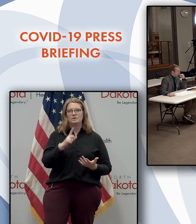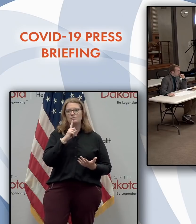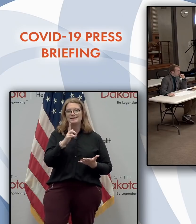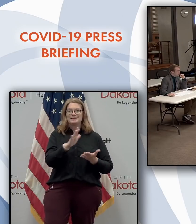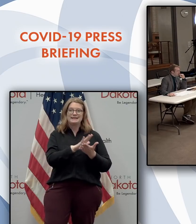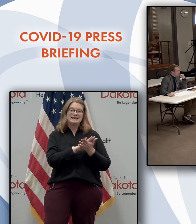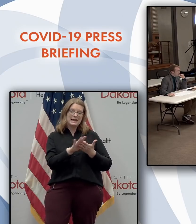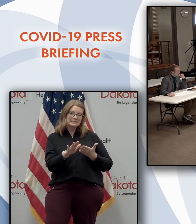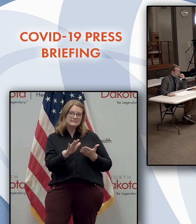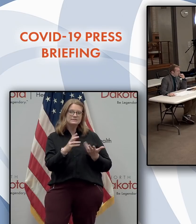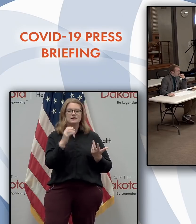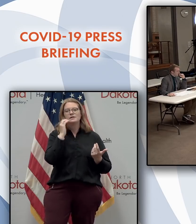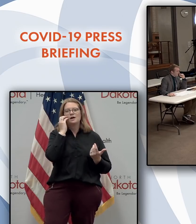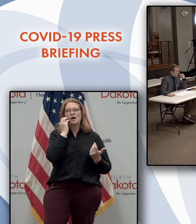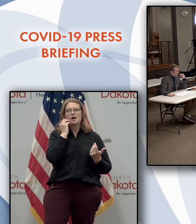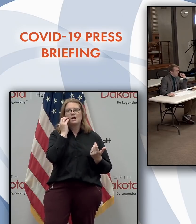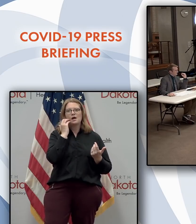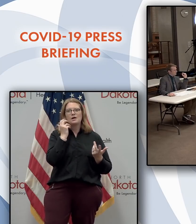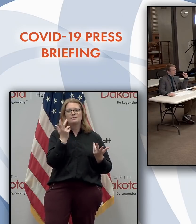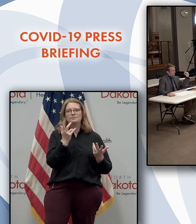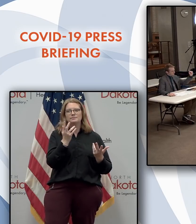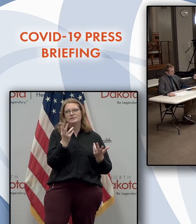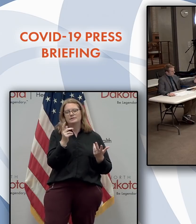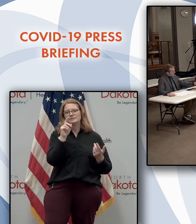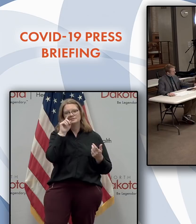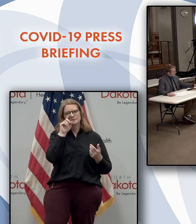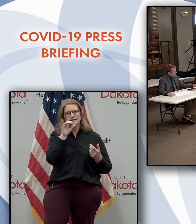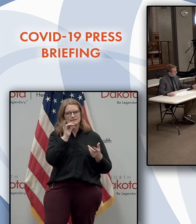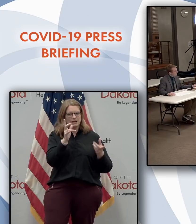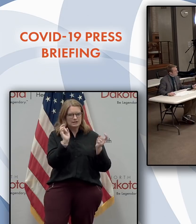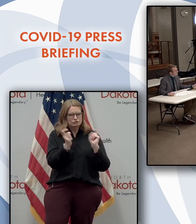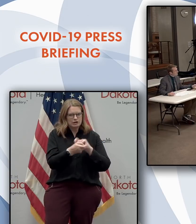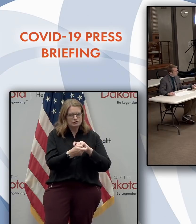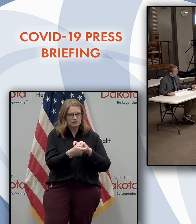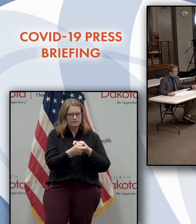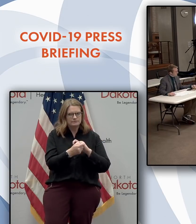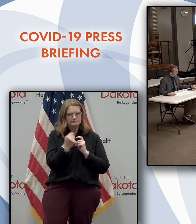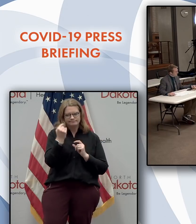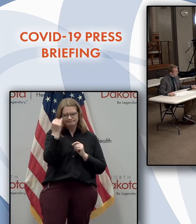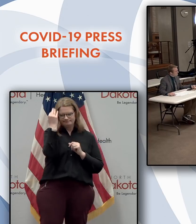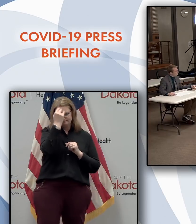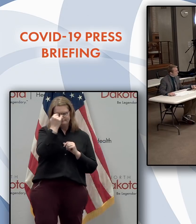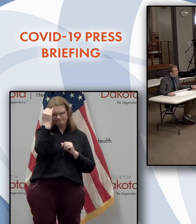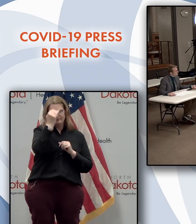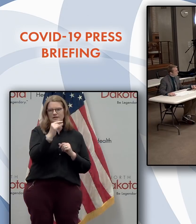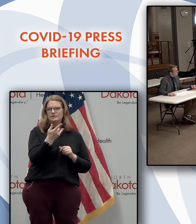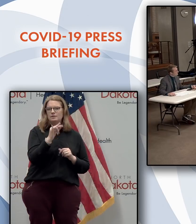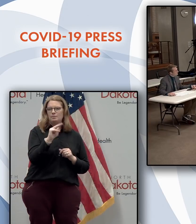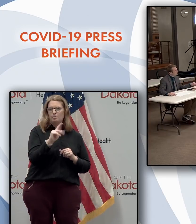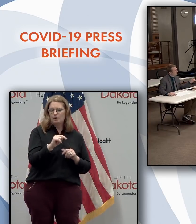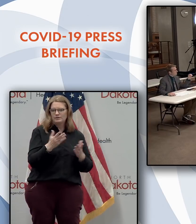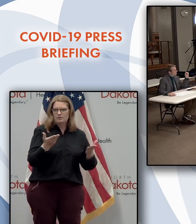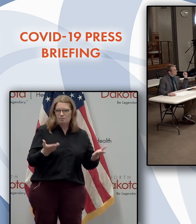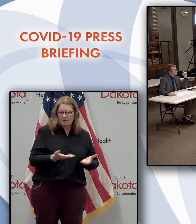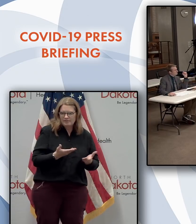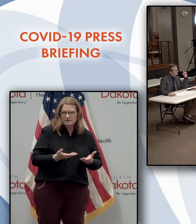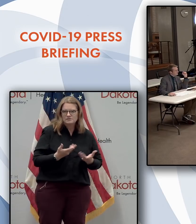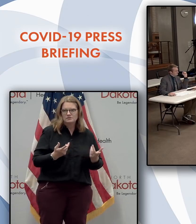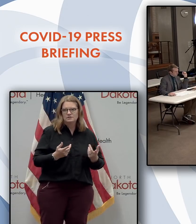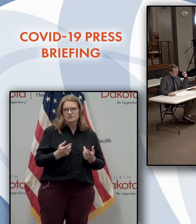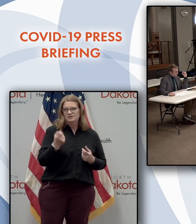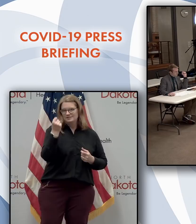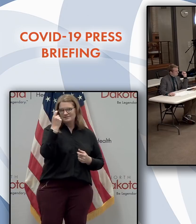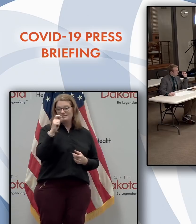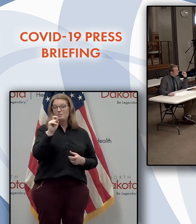know things, but it's not changing. It's not changing how we think about the point prevalence rate, which is what we're trying to figure out. And we have to